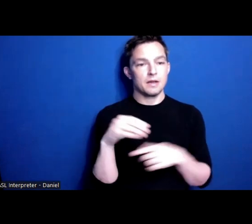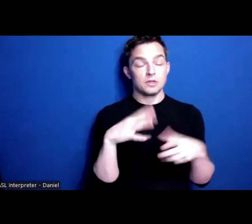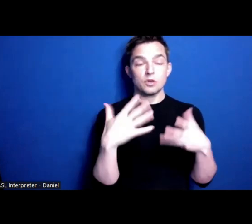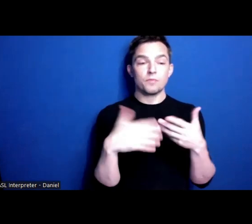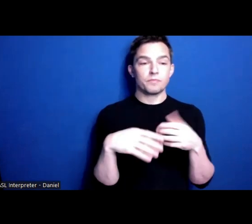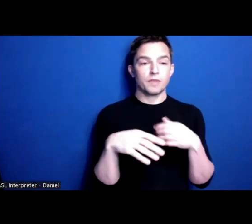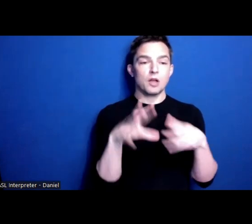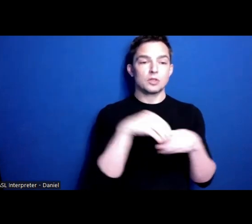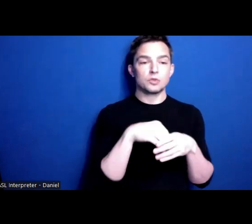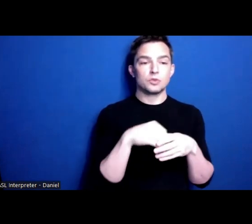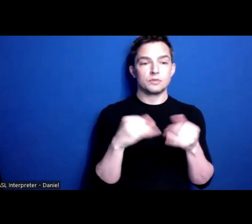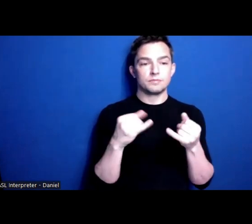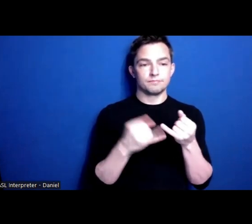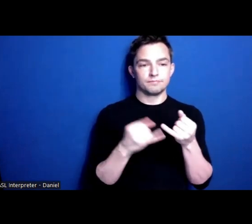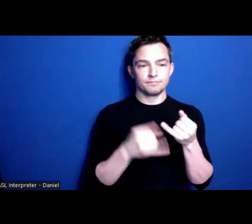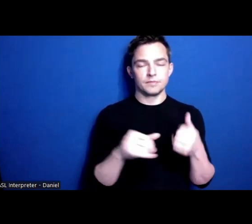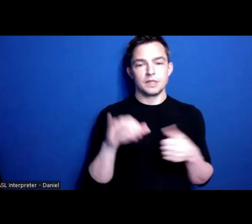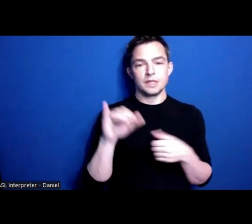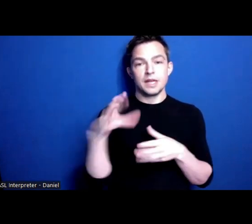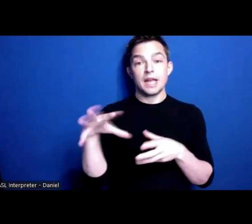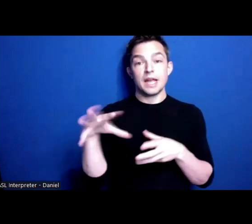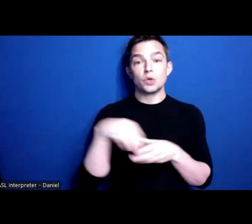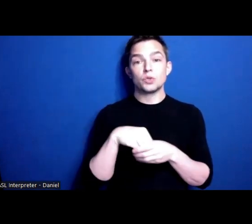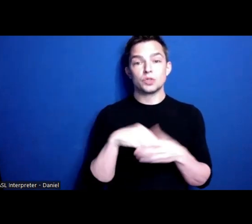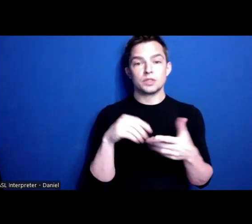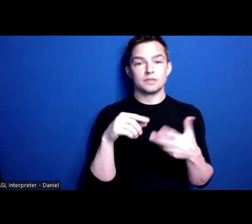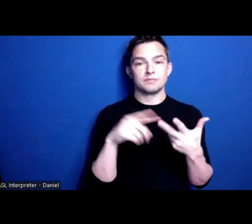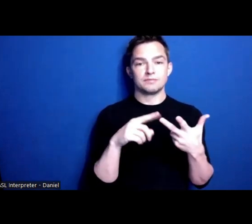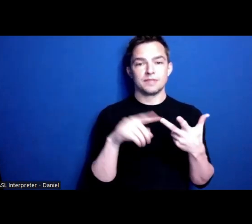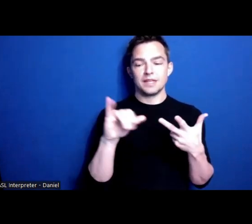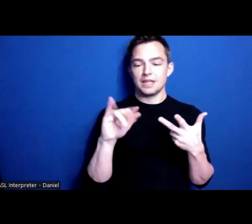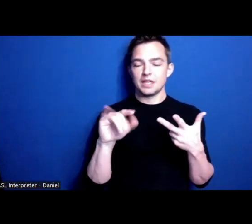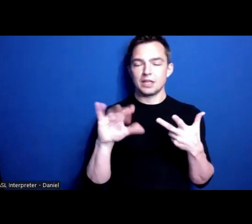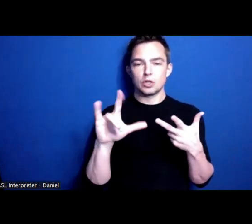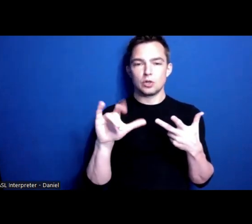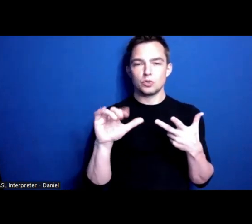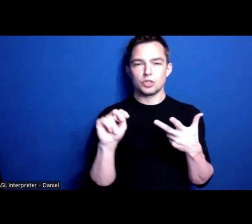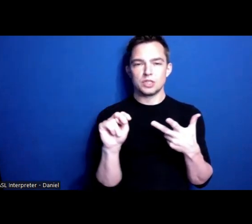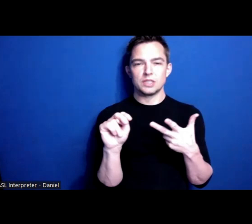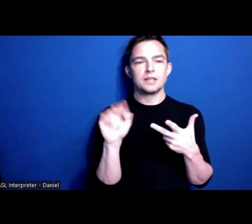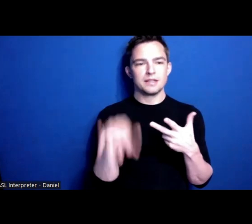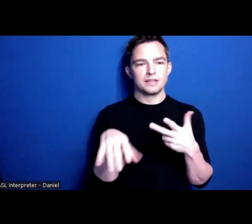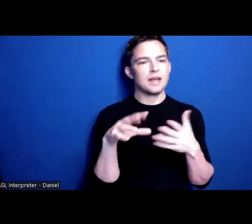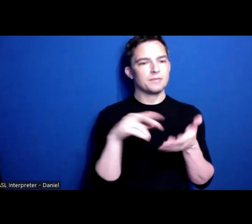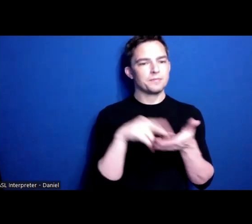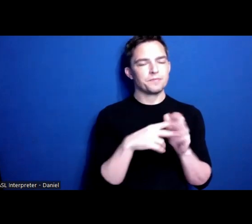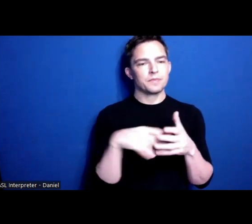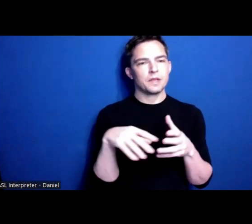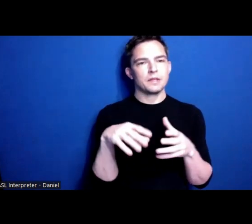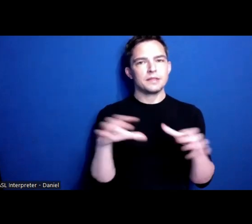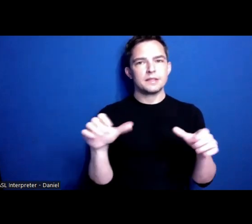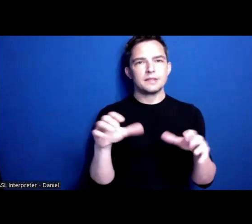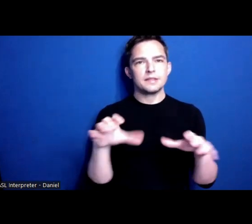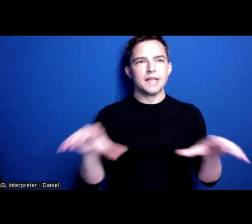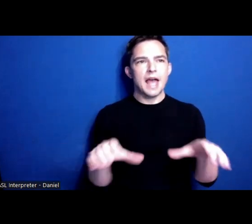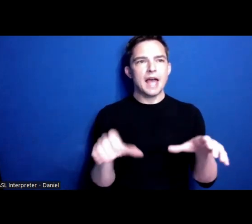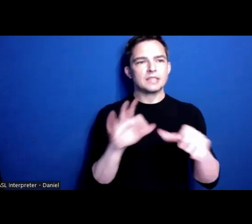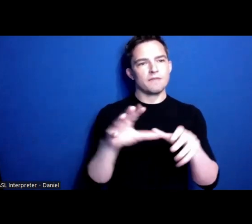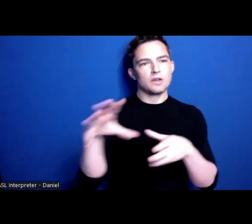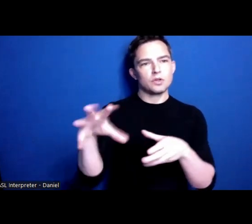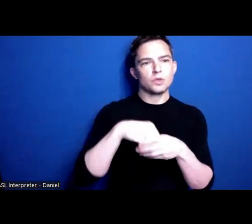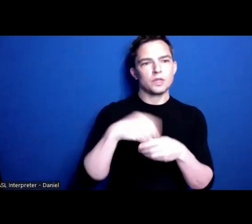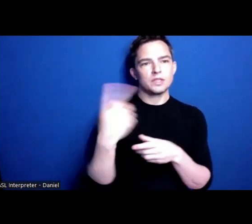inclusion. Inclusion is a tricky word. It refers to both the act of including something or someone that